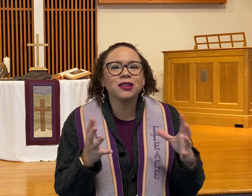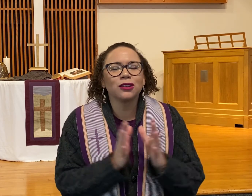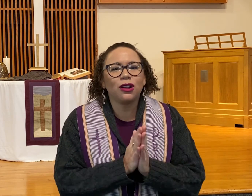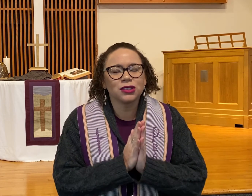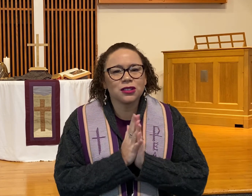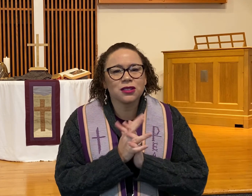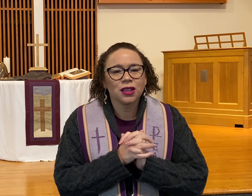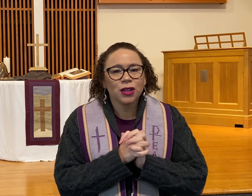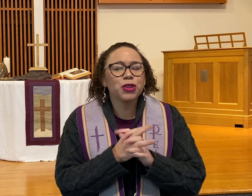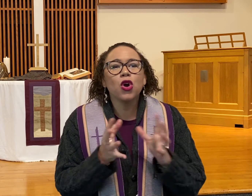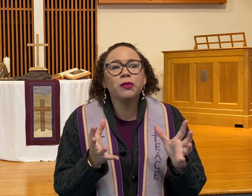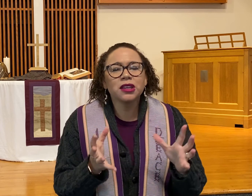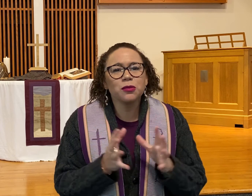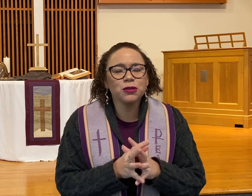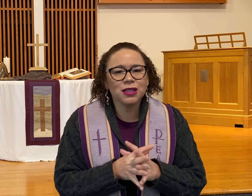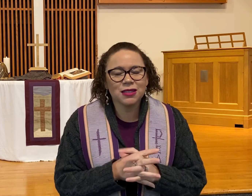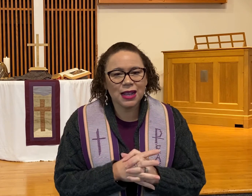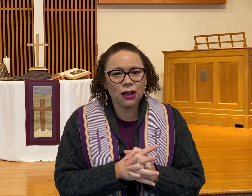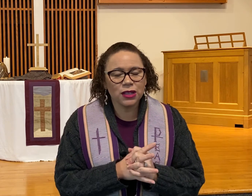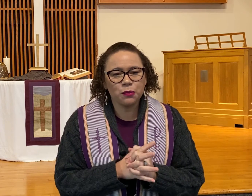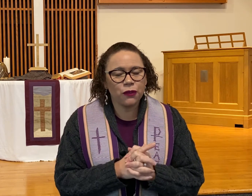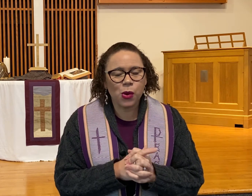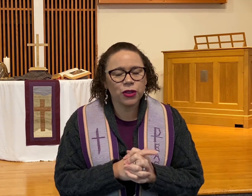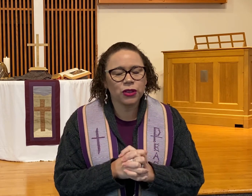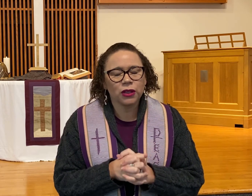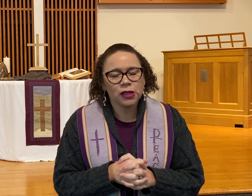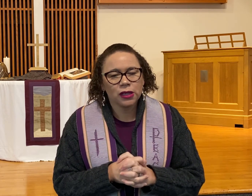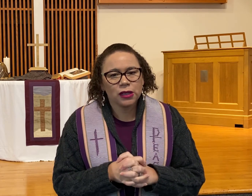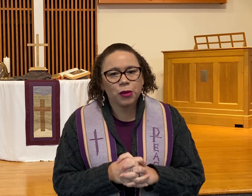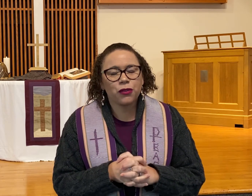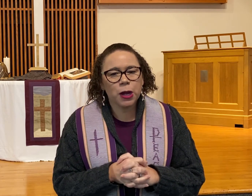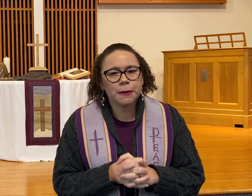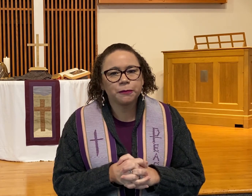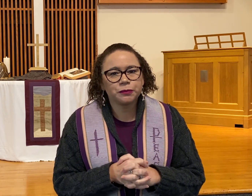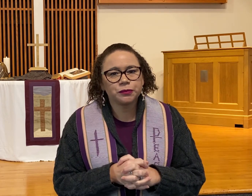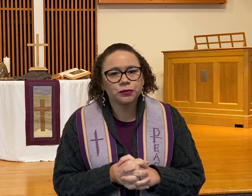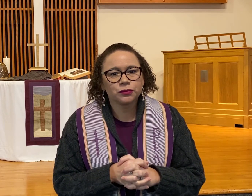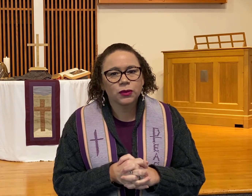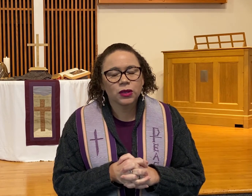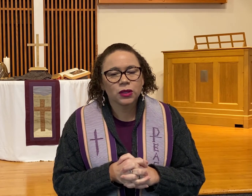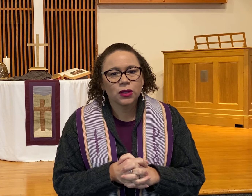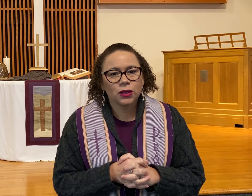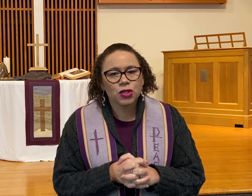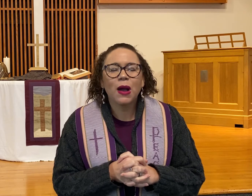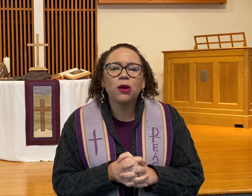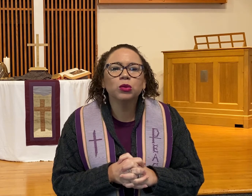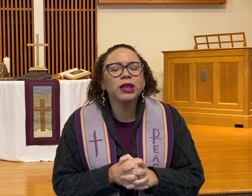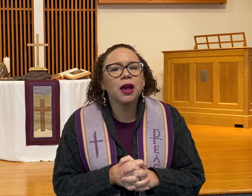little altars, with homemade communion set out and before it. So how will we come